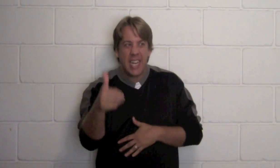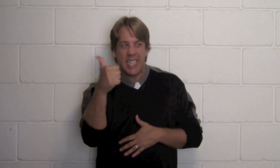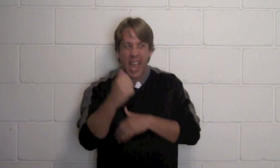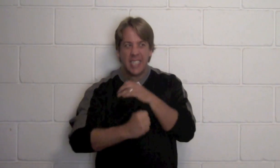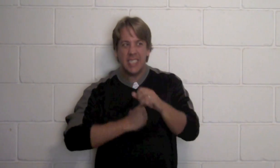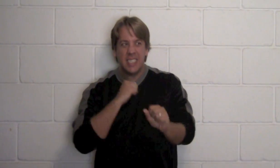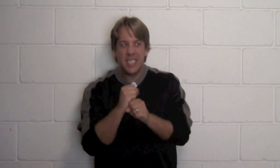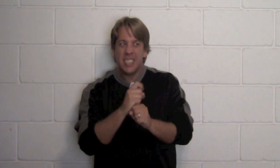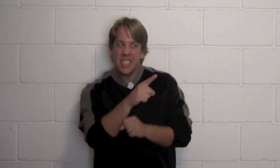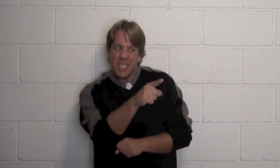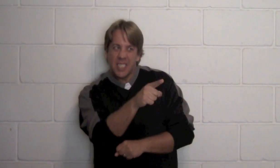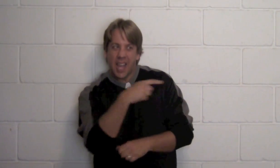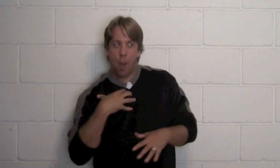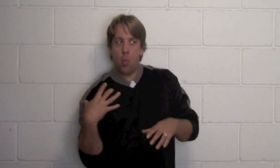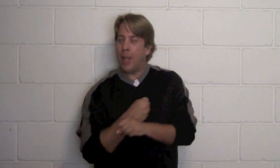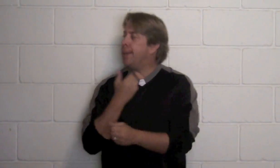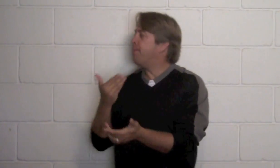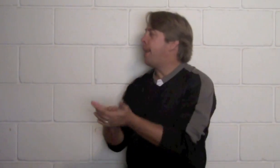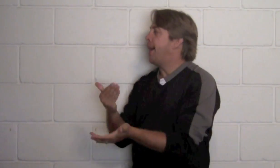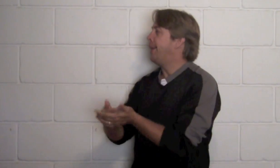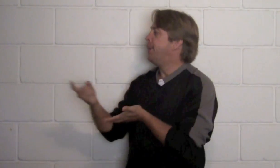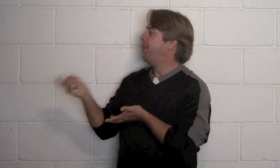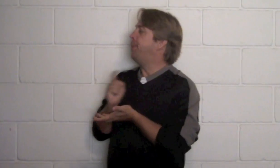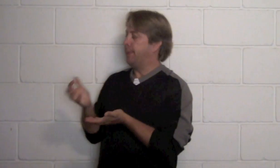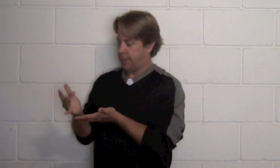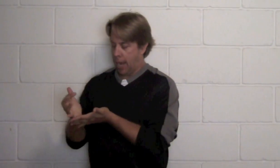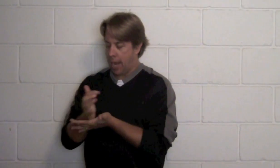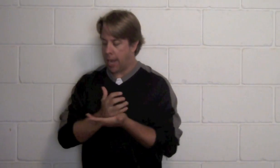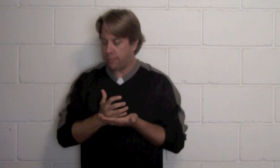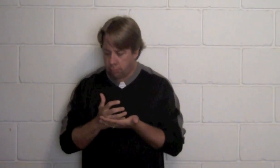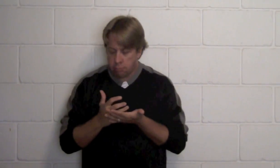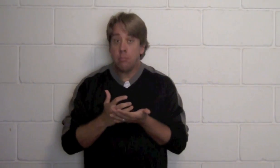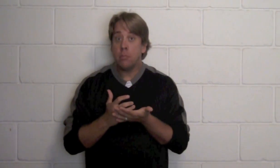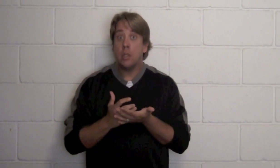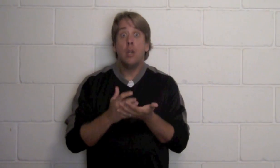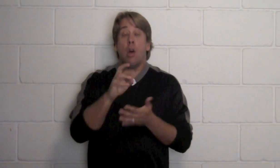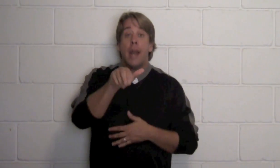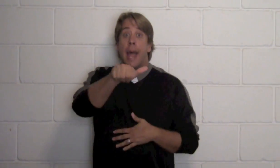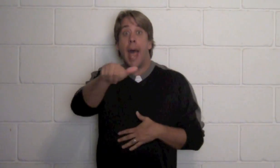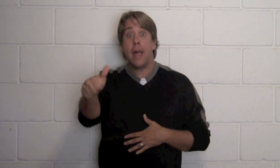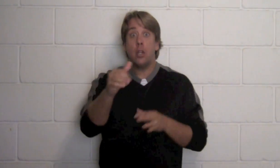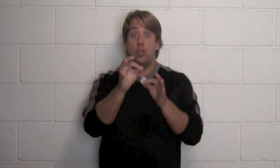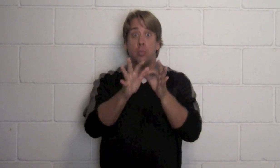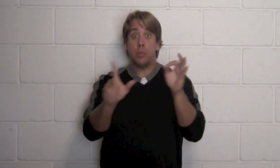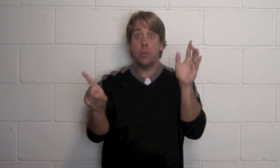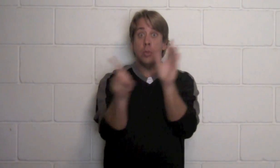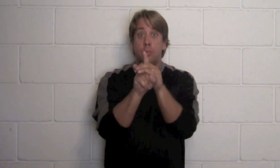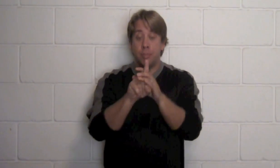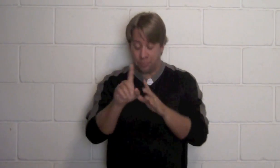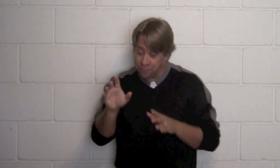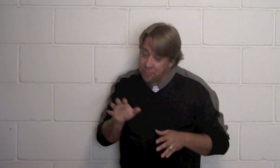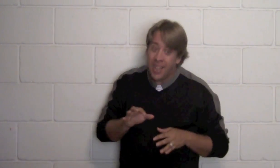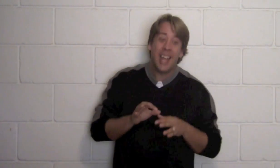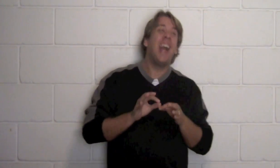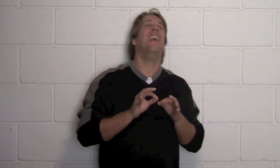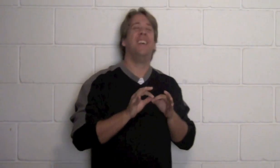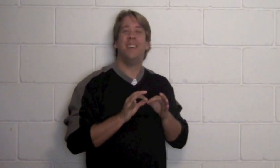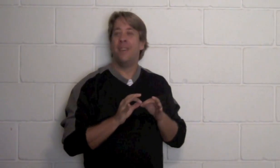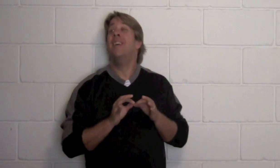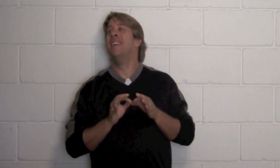been in a freezer for 10 years. Pay up, everybody. And then when the next interpreter